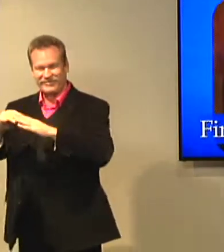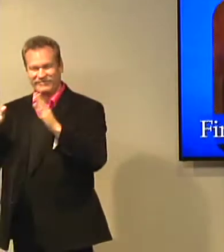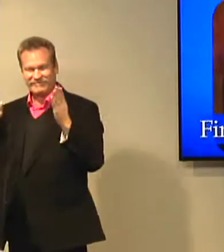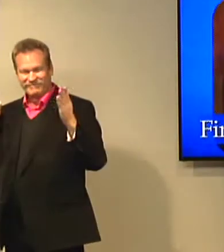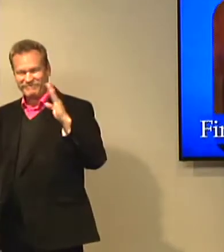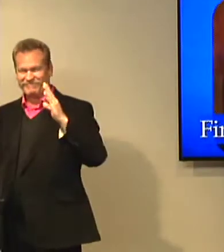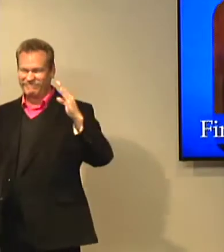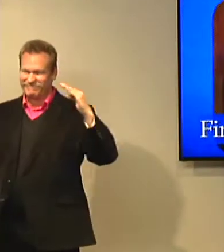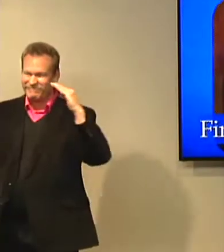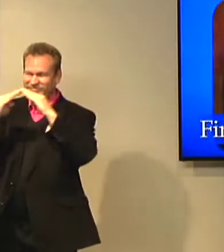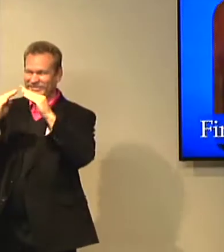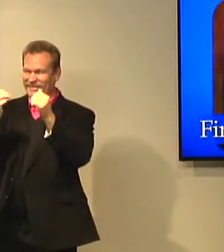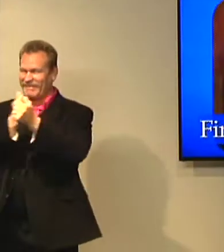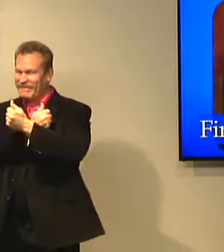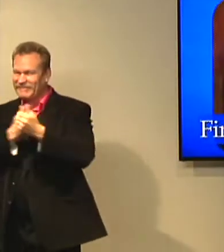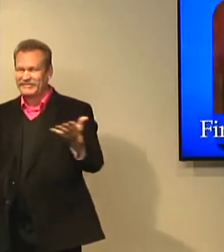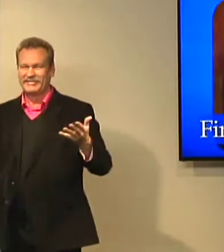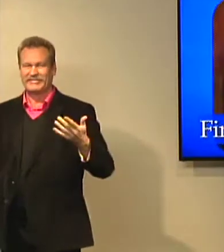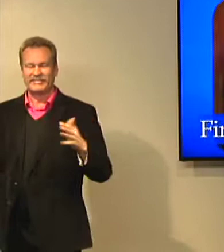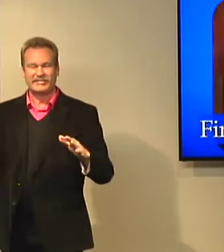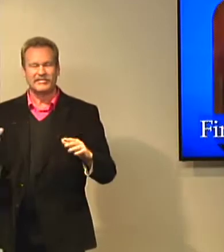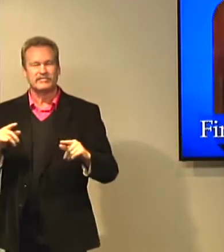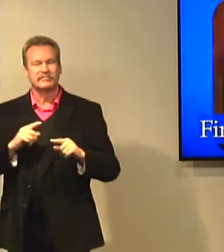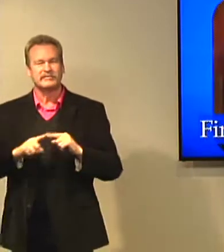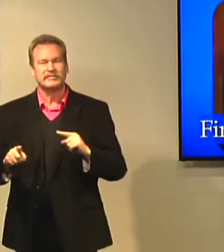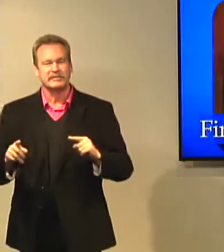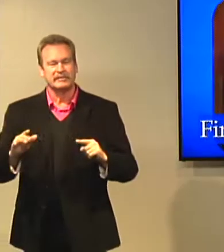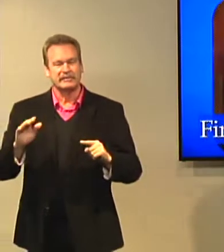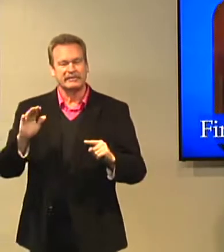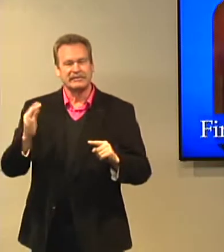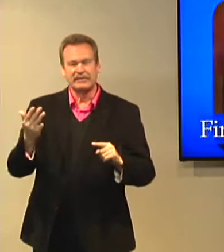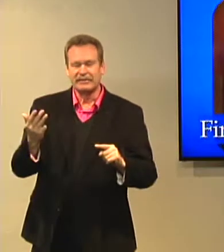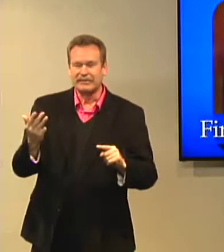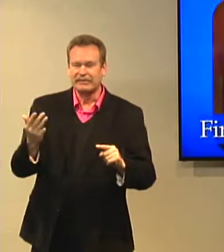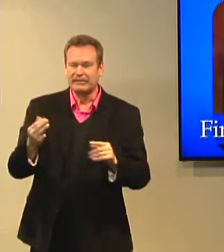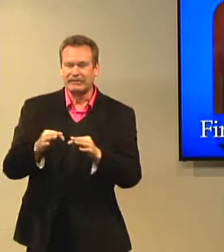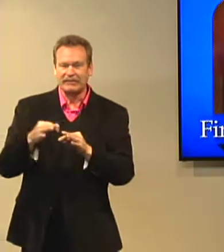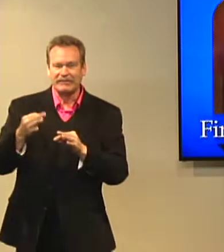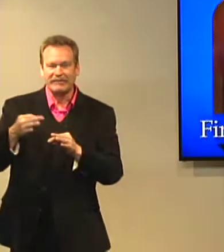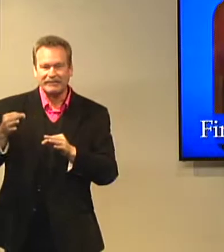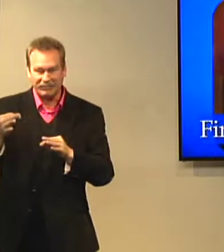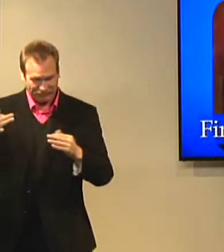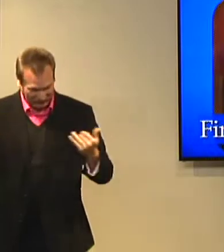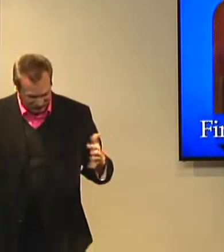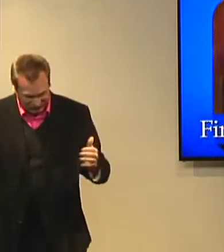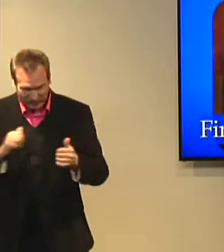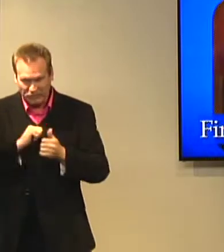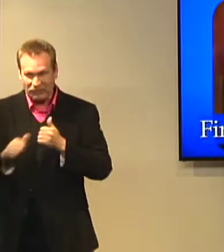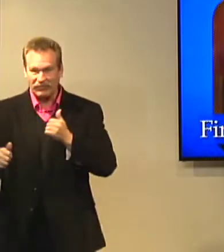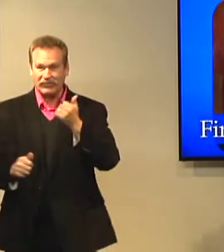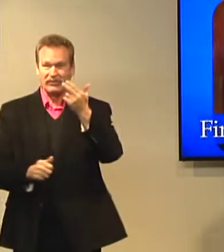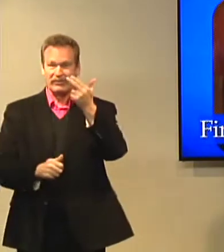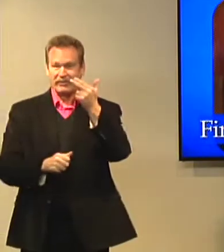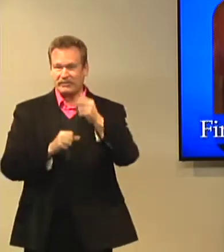should finish what you start. Putting the roof and everything up with that garage I was building. But instead I